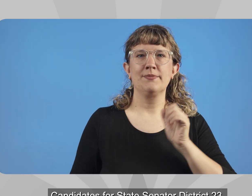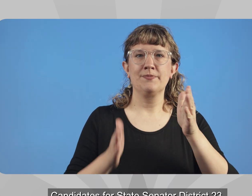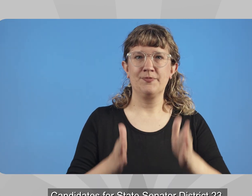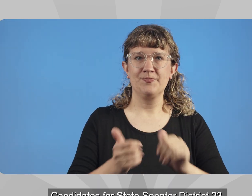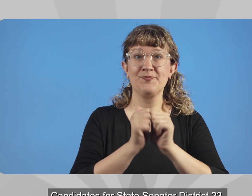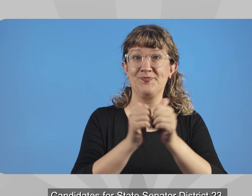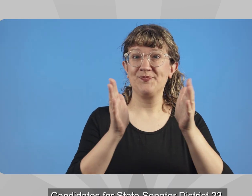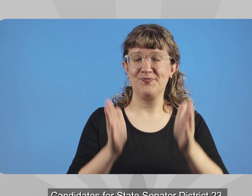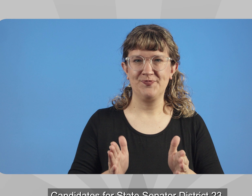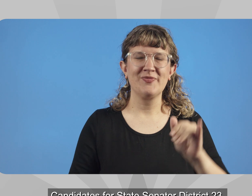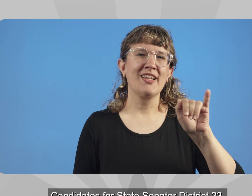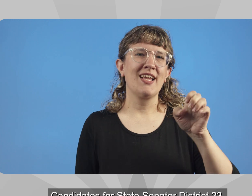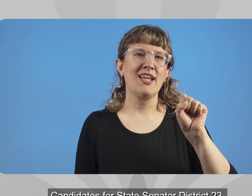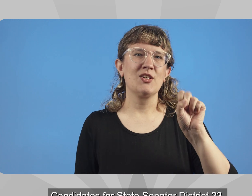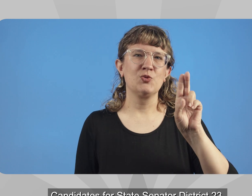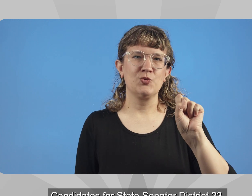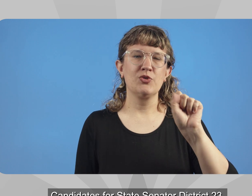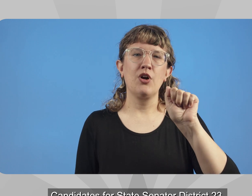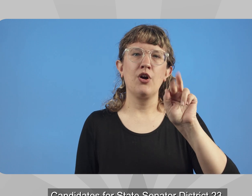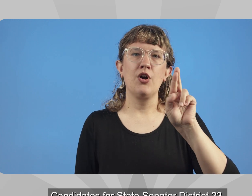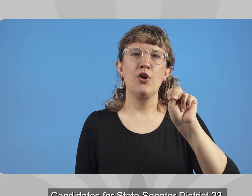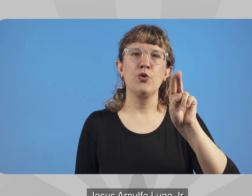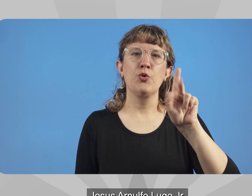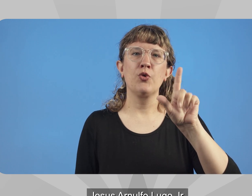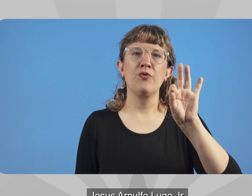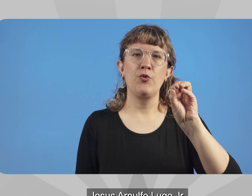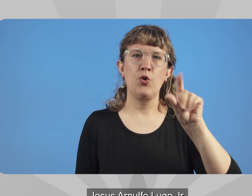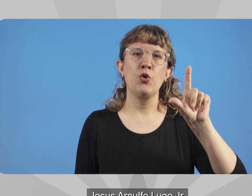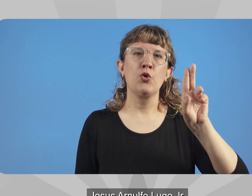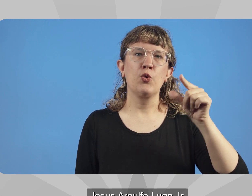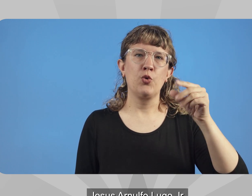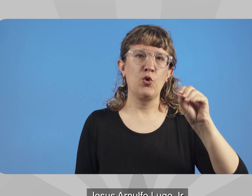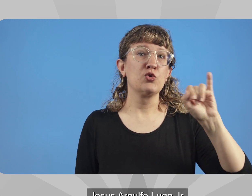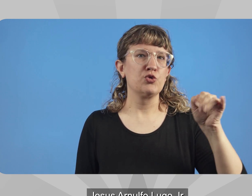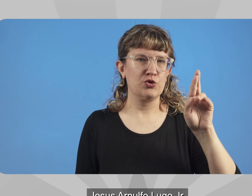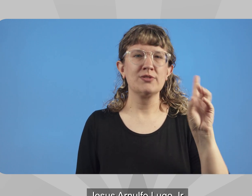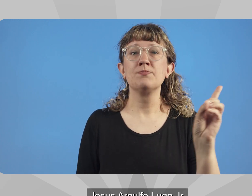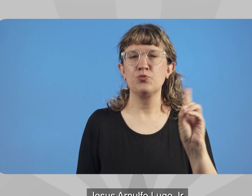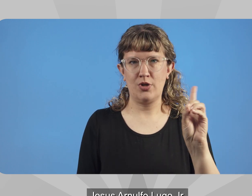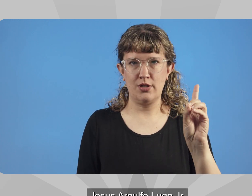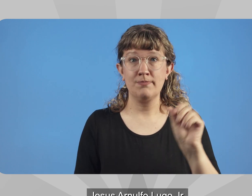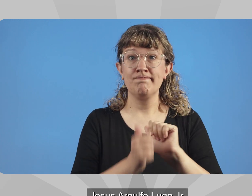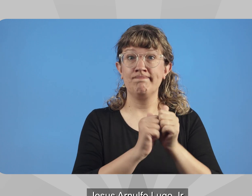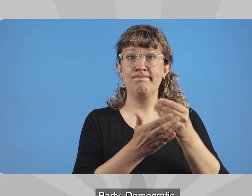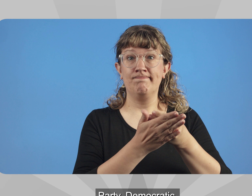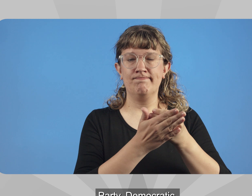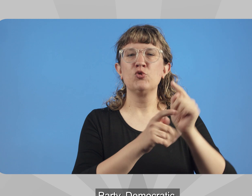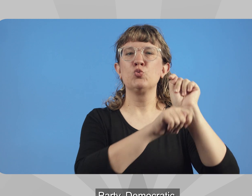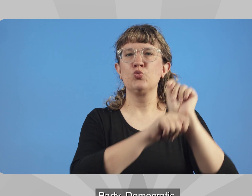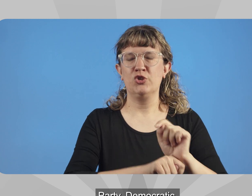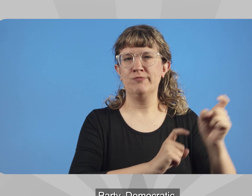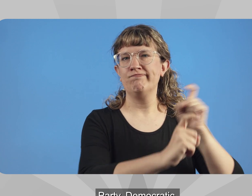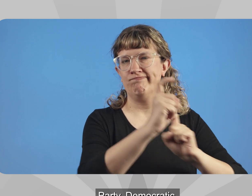Candidates for State Senator, District 23. Jesus Arnulfo Lugo, Jr.